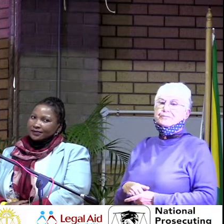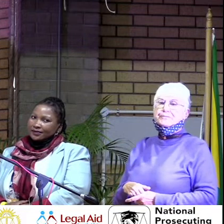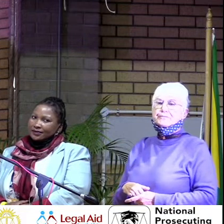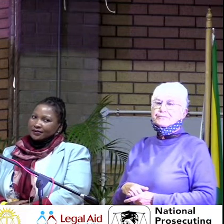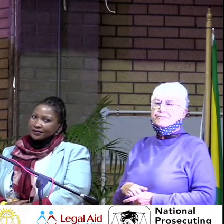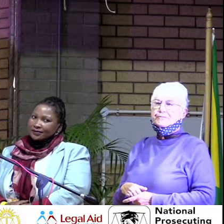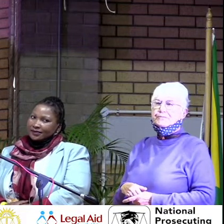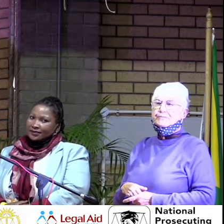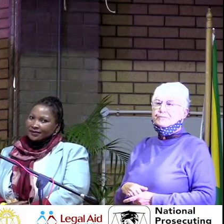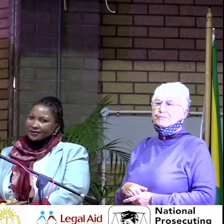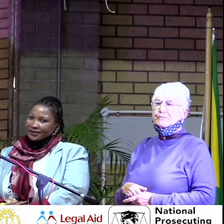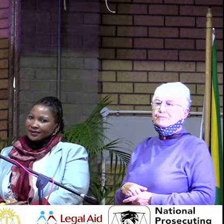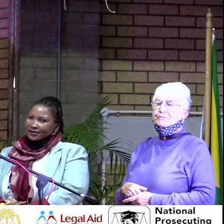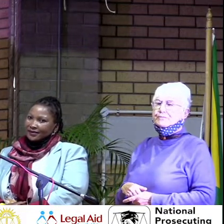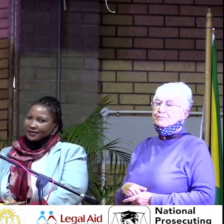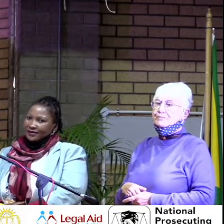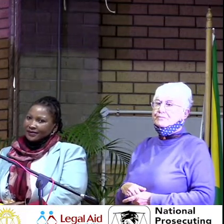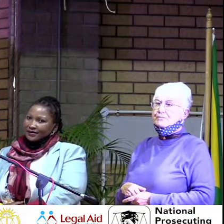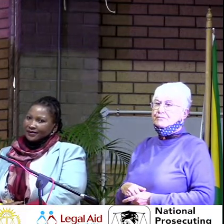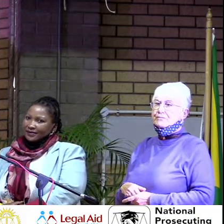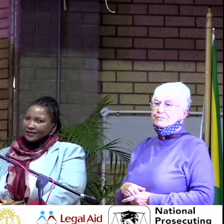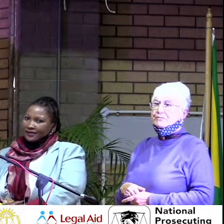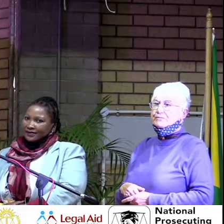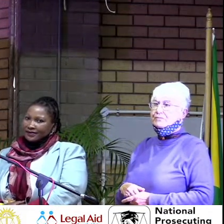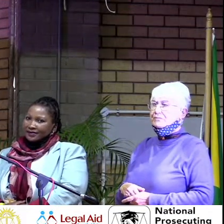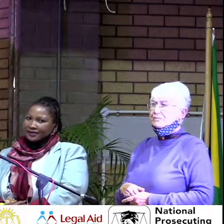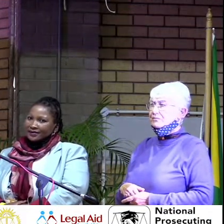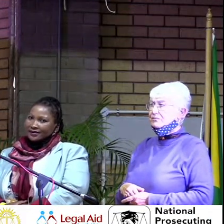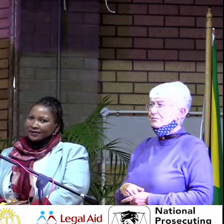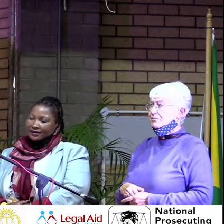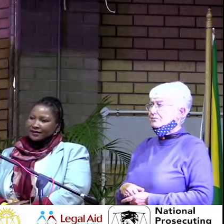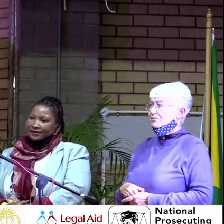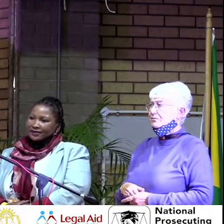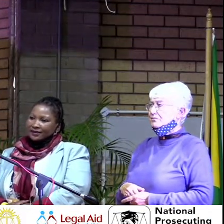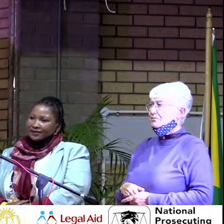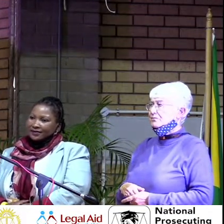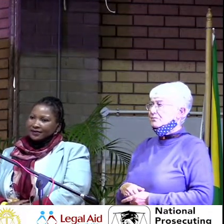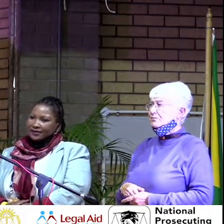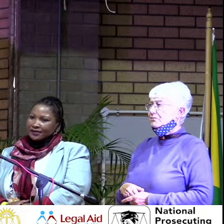Ours is short, is to thank you.